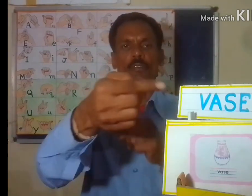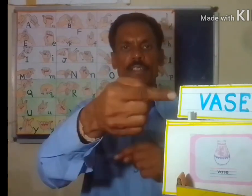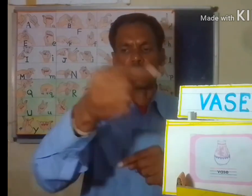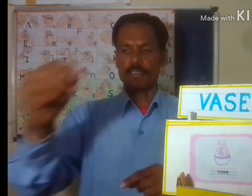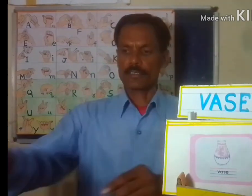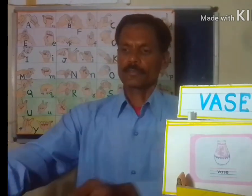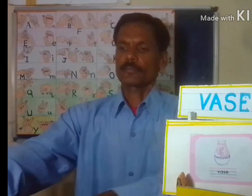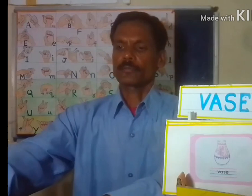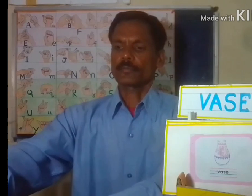wish